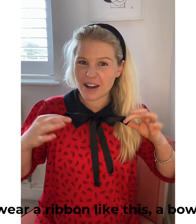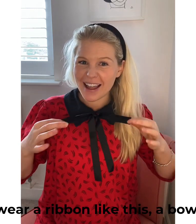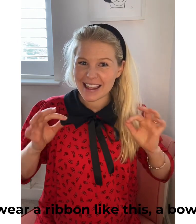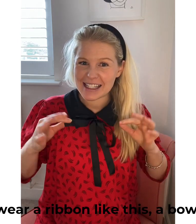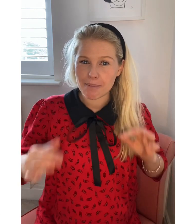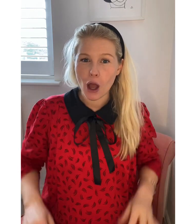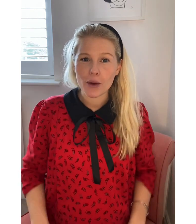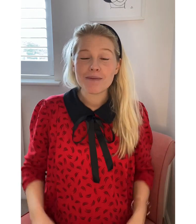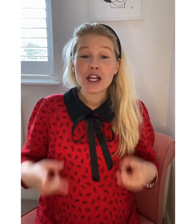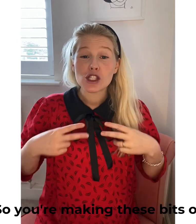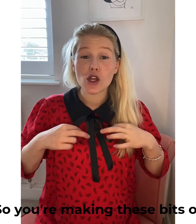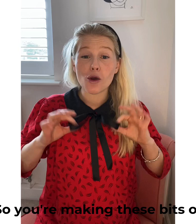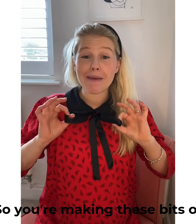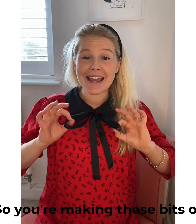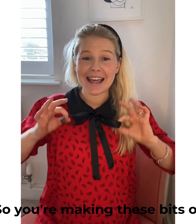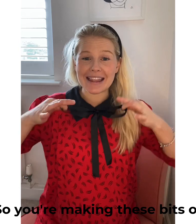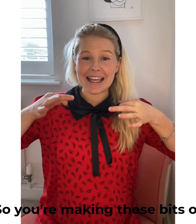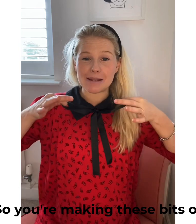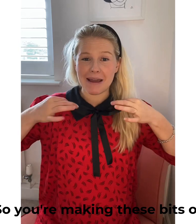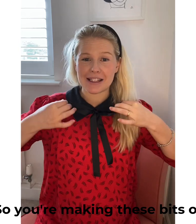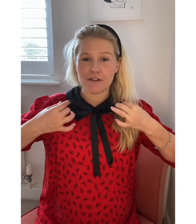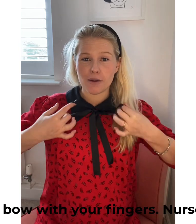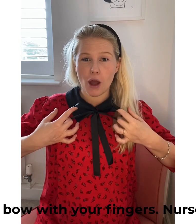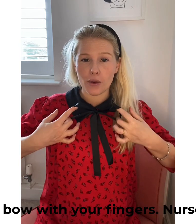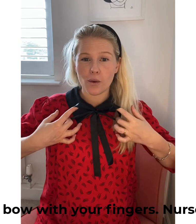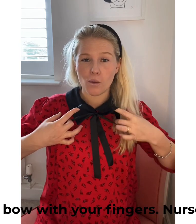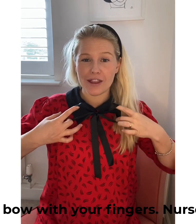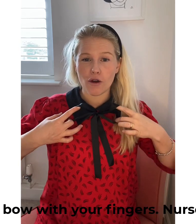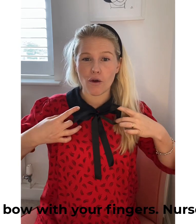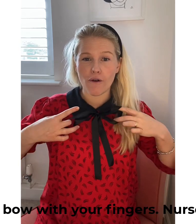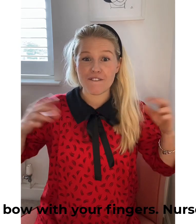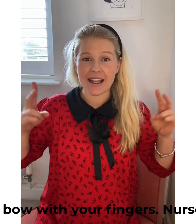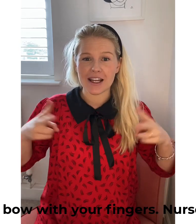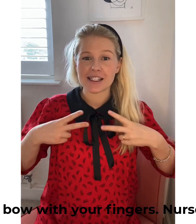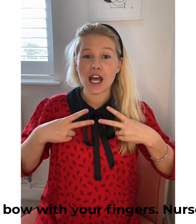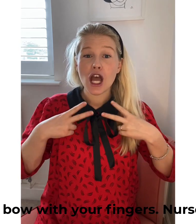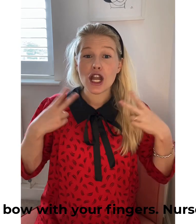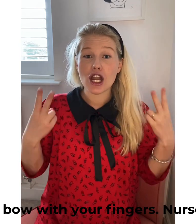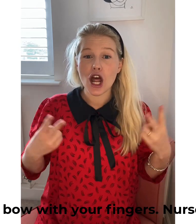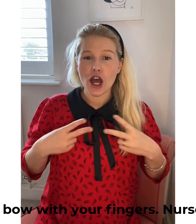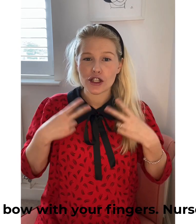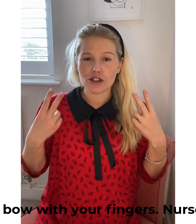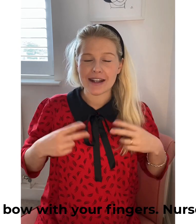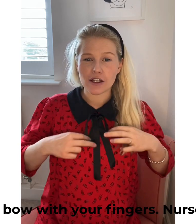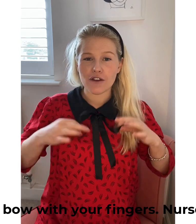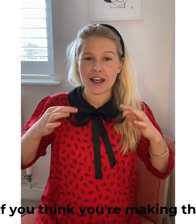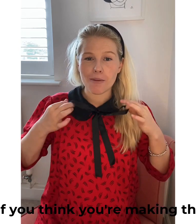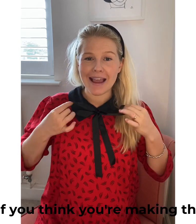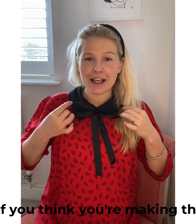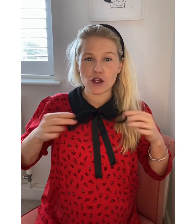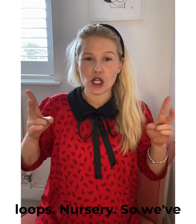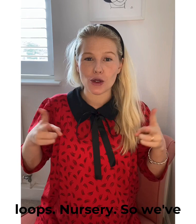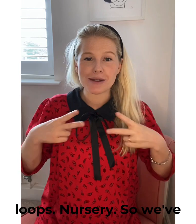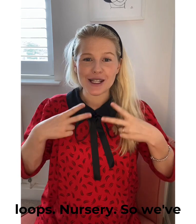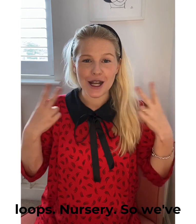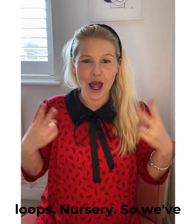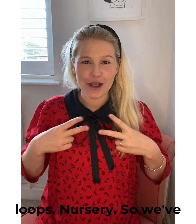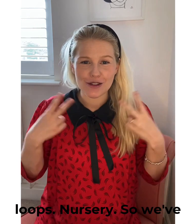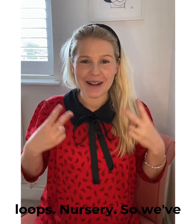this, a bow. So you're making these bits of the bow with your fingers, nursery. So if you think you're making those loops, nursery.